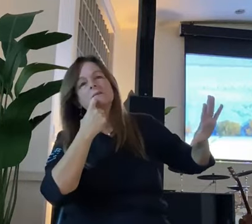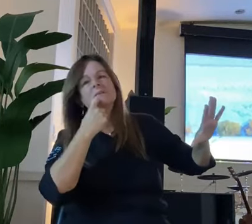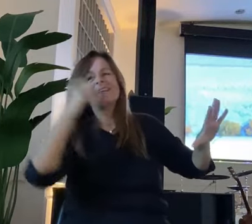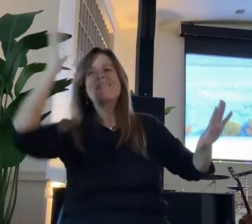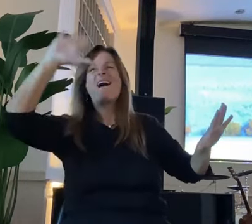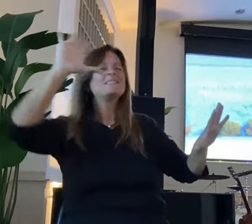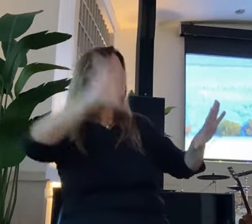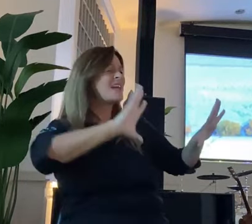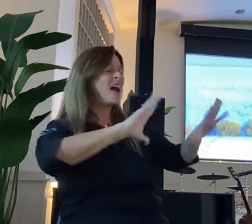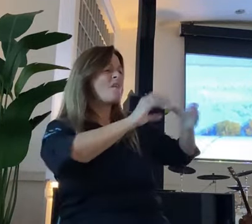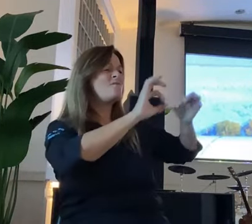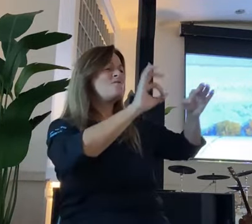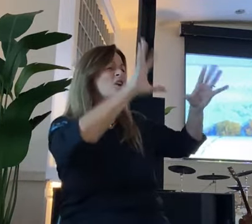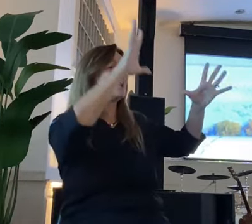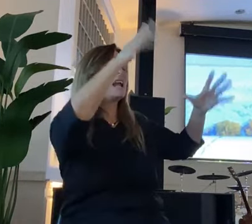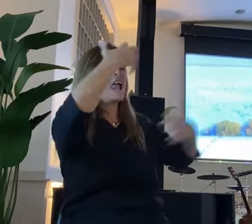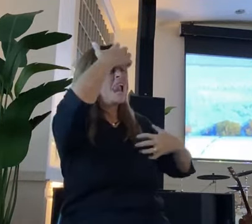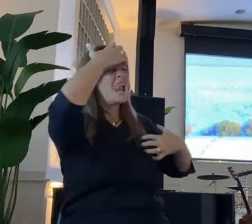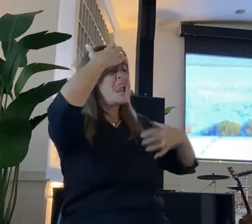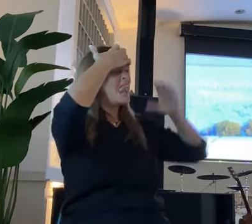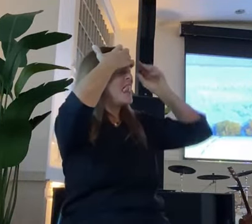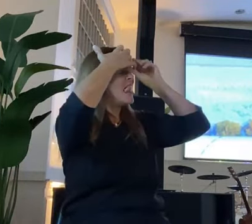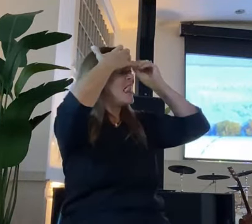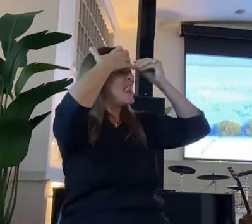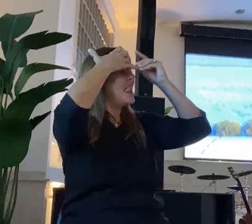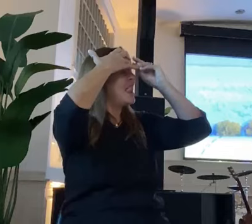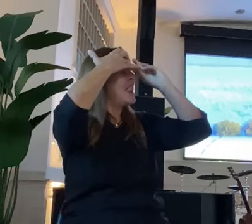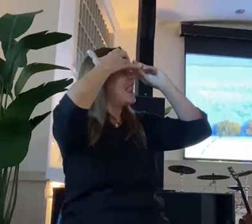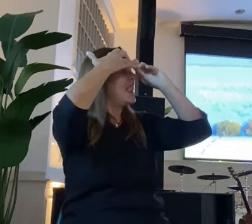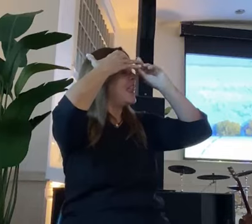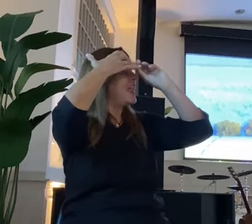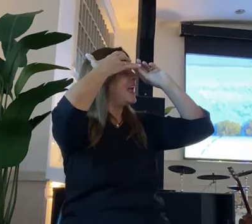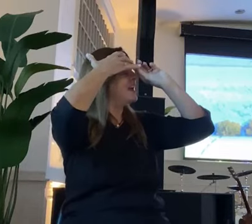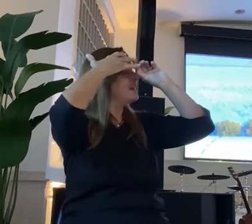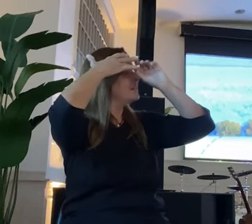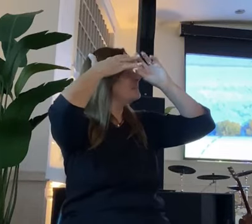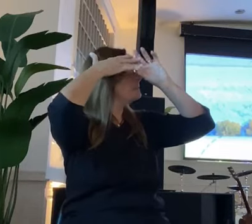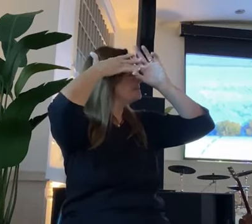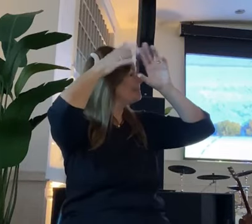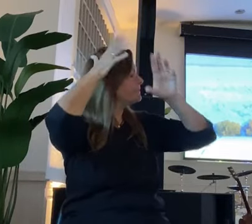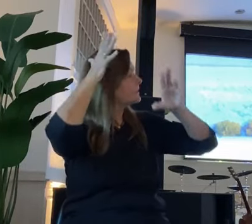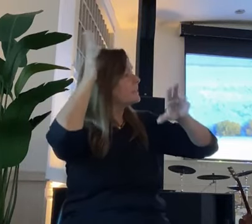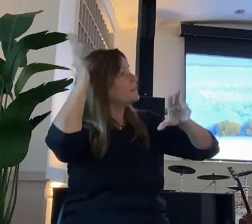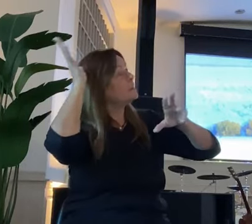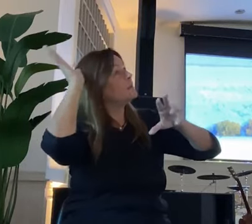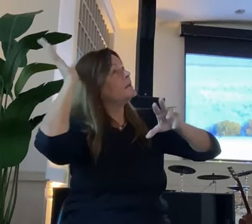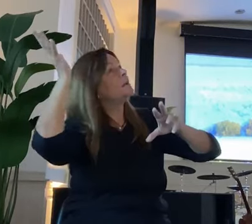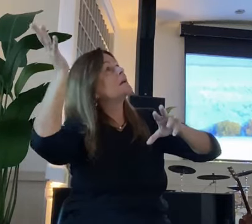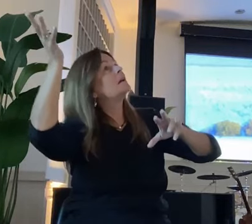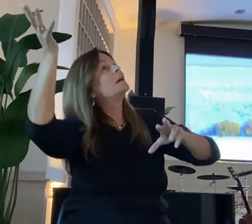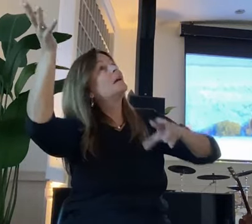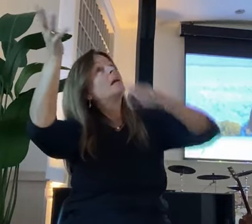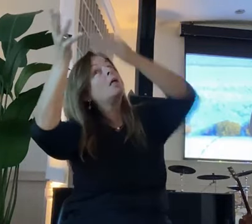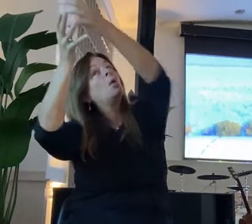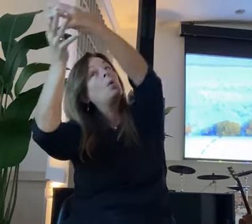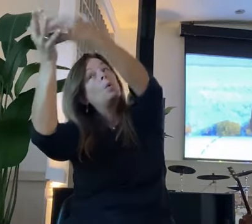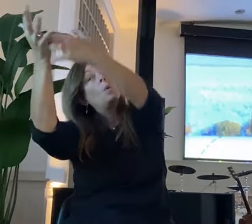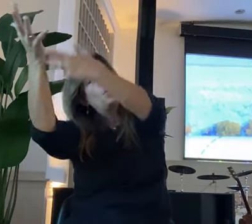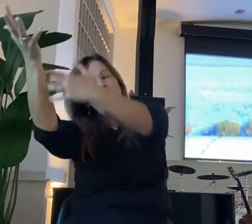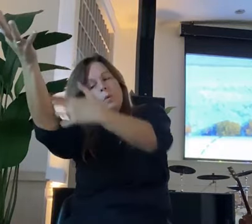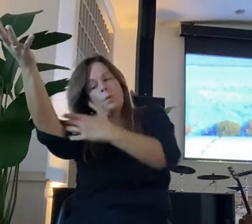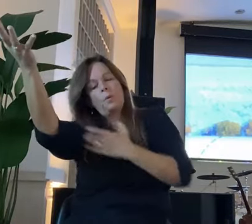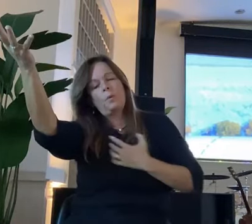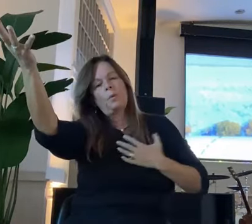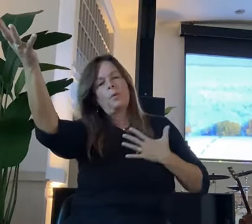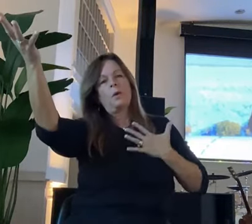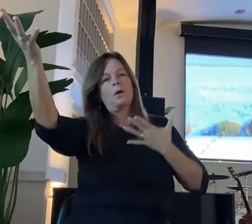in bondage. God says, I want you free. I want you living in freedom so my Spirit is going to live in you and want to work in you. And so if you let the Spirit of